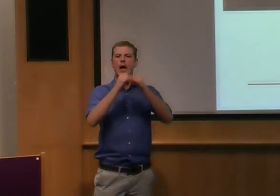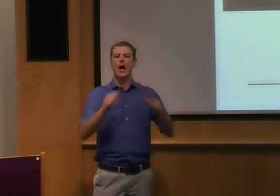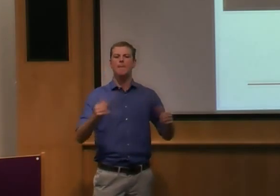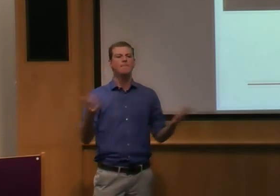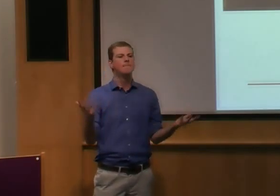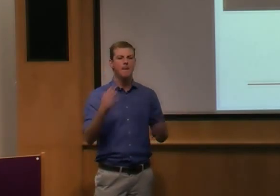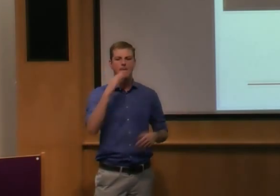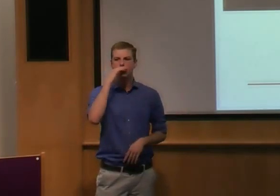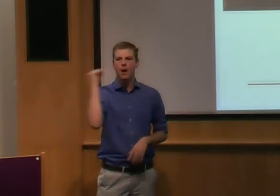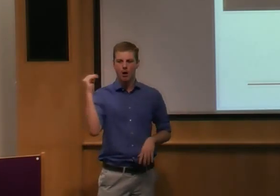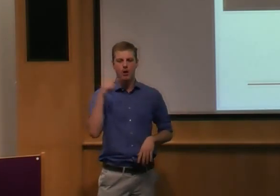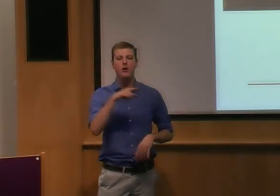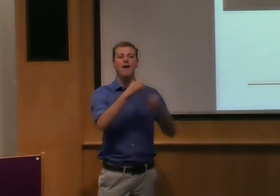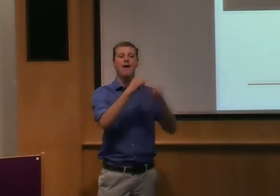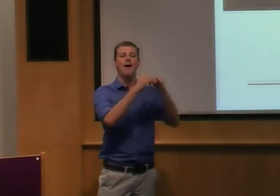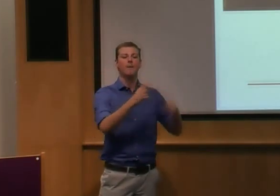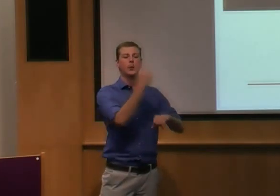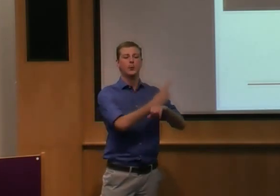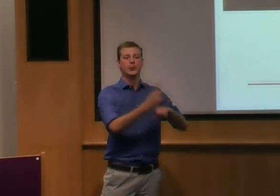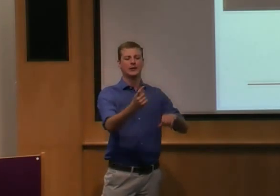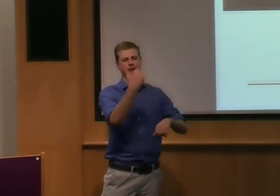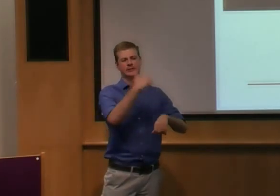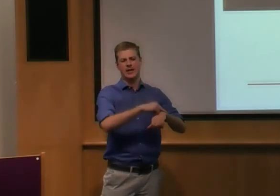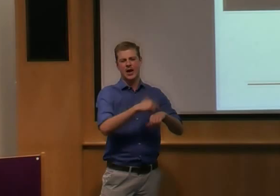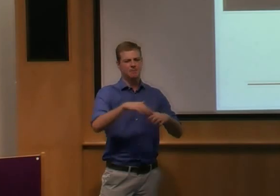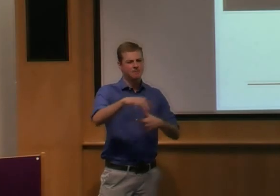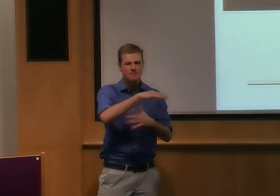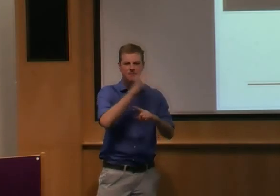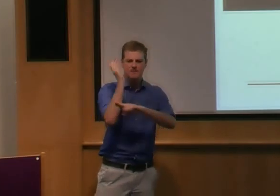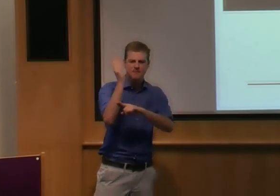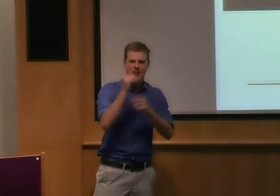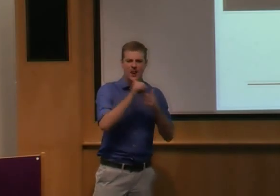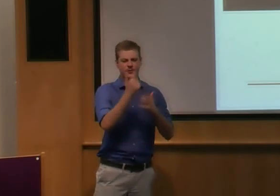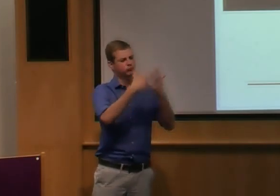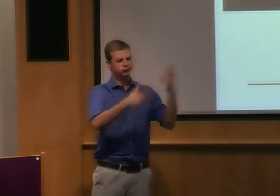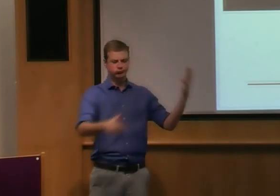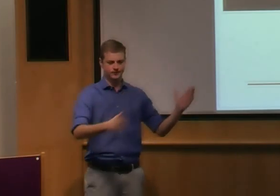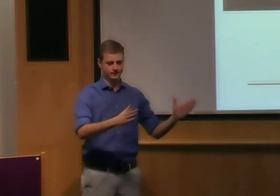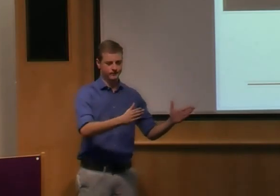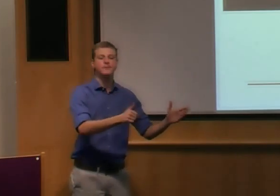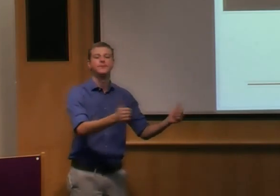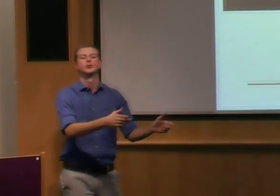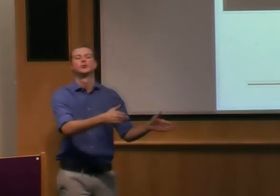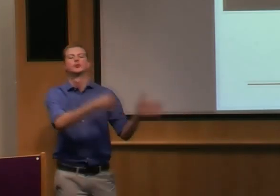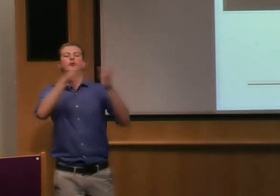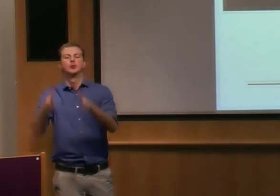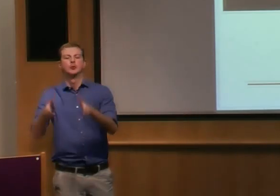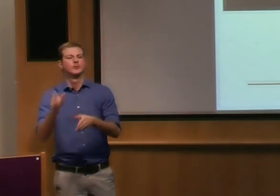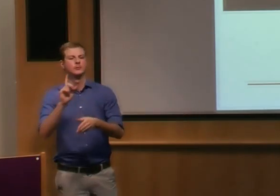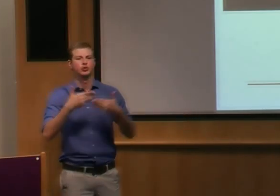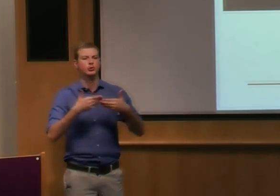I are part of the European Deaf Academy. We went to Bulgaria. We had a fantastic time learning about leadership skills.